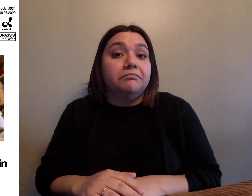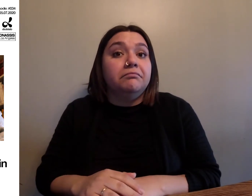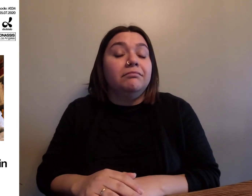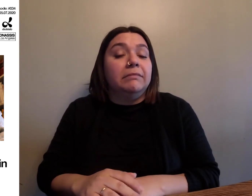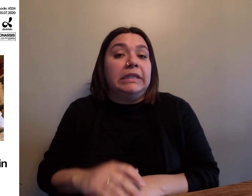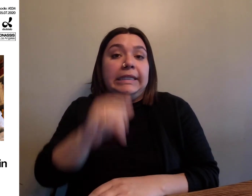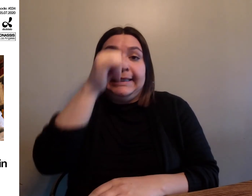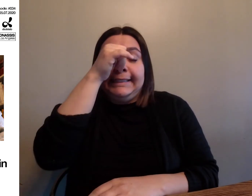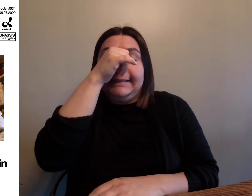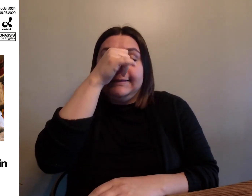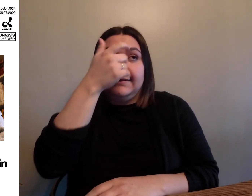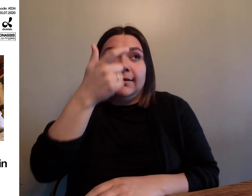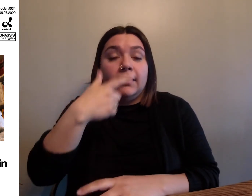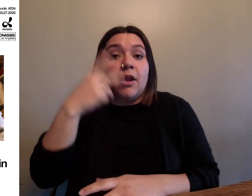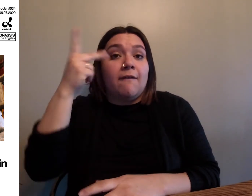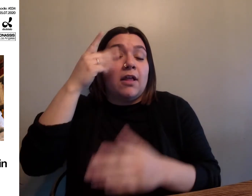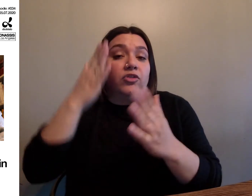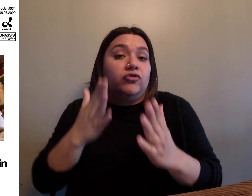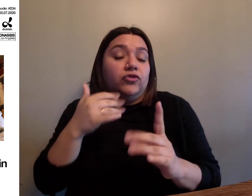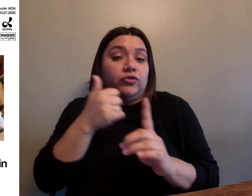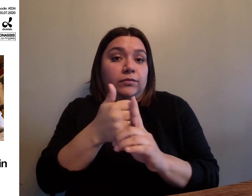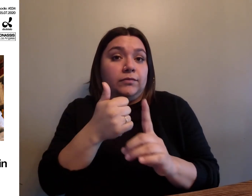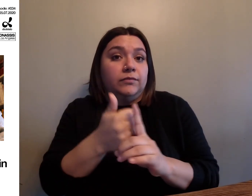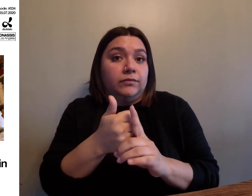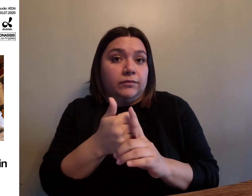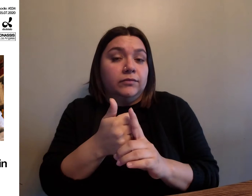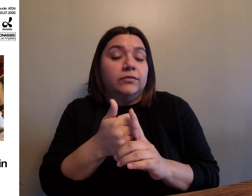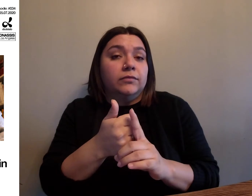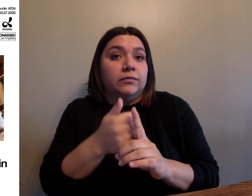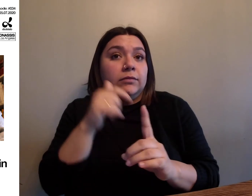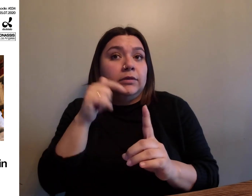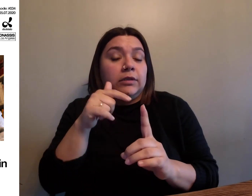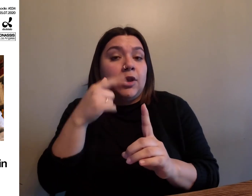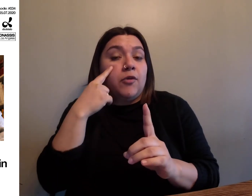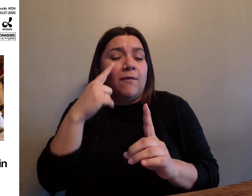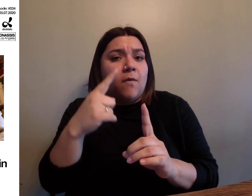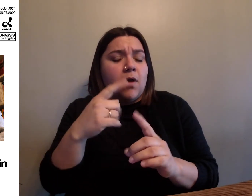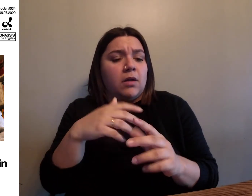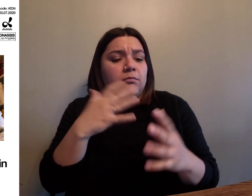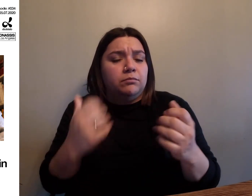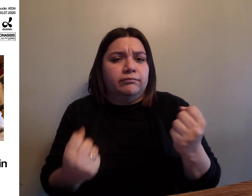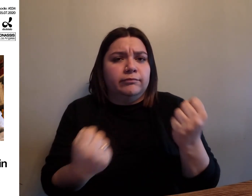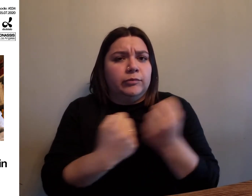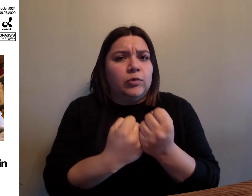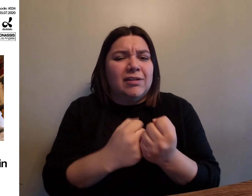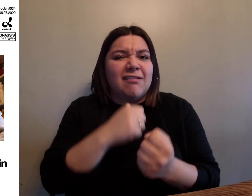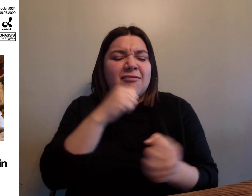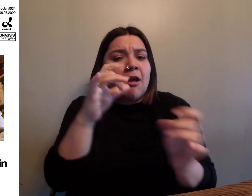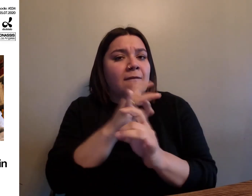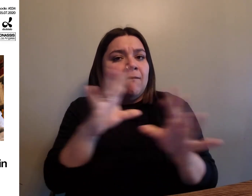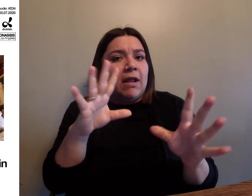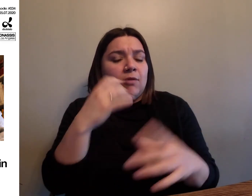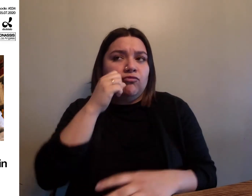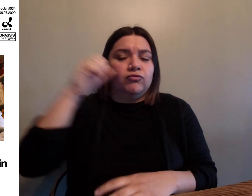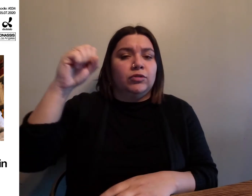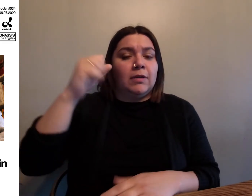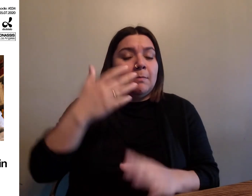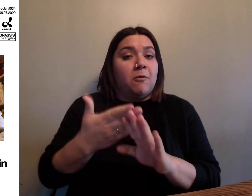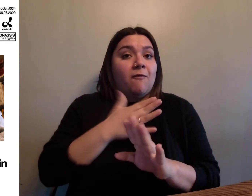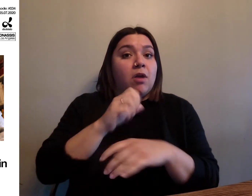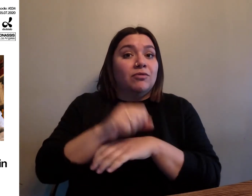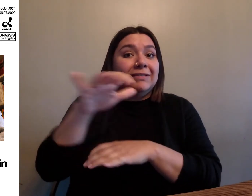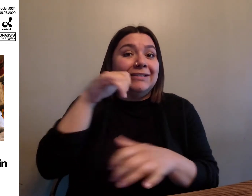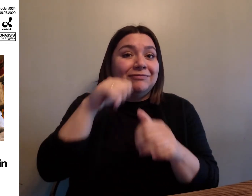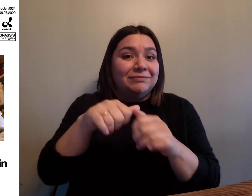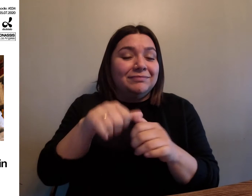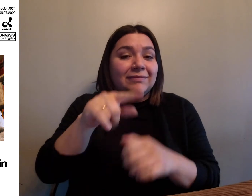the Indian philosopher, statesman of non-violent resistance, used to send a telegram